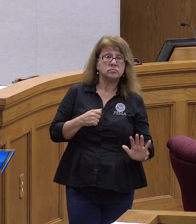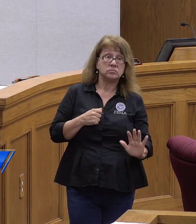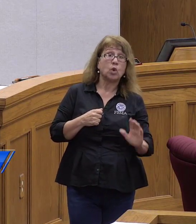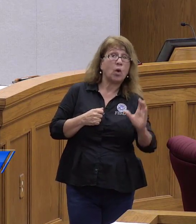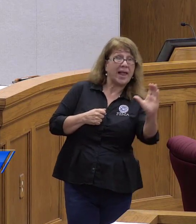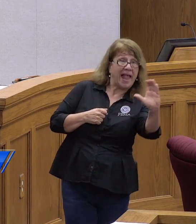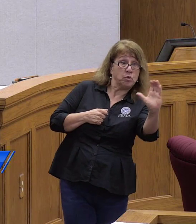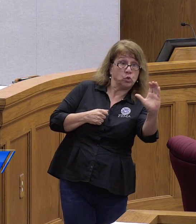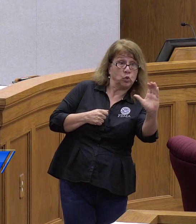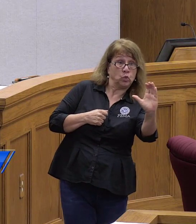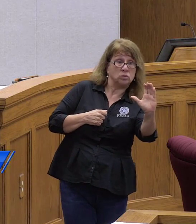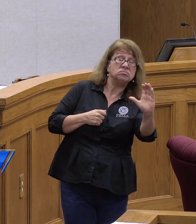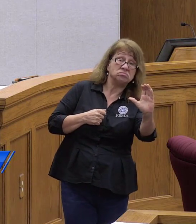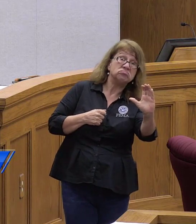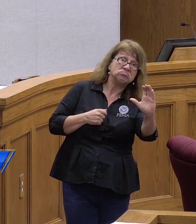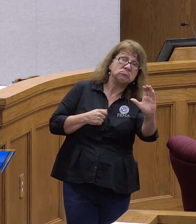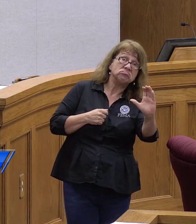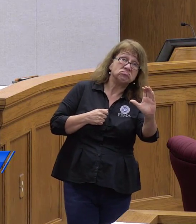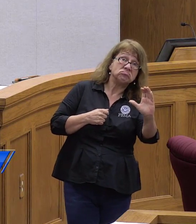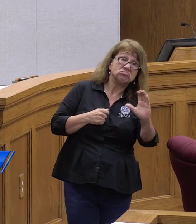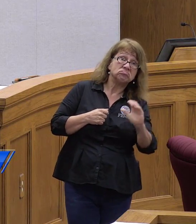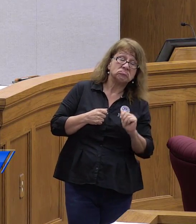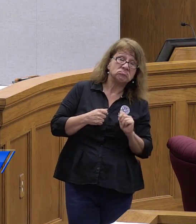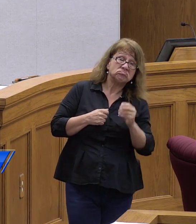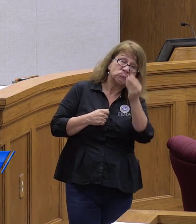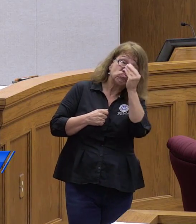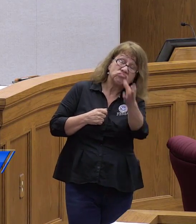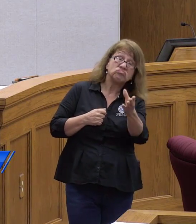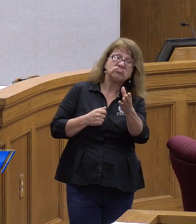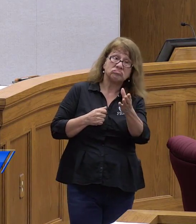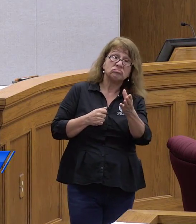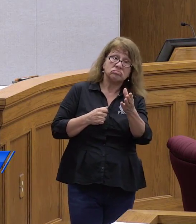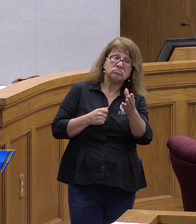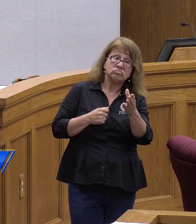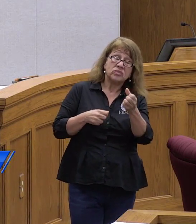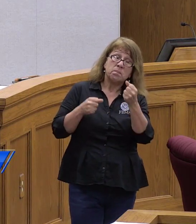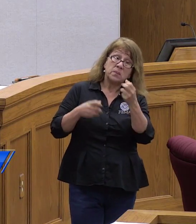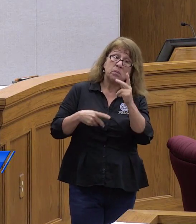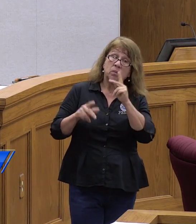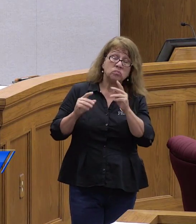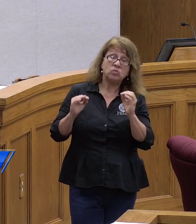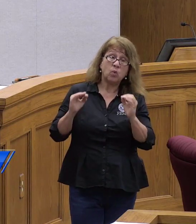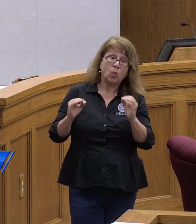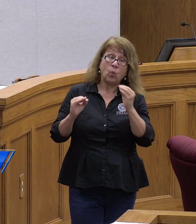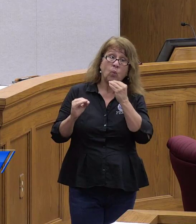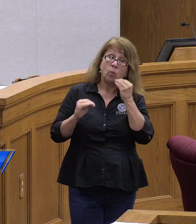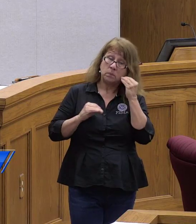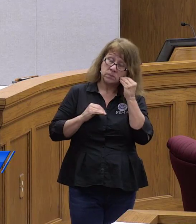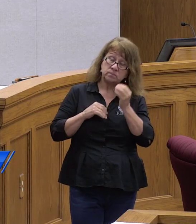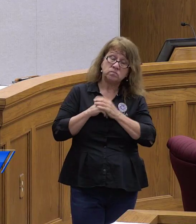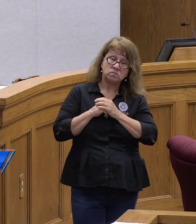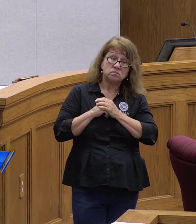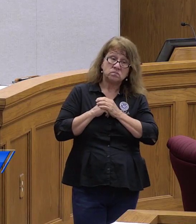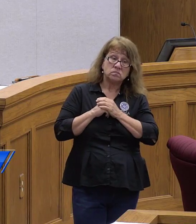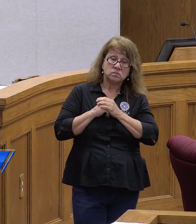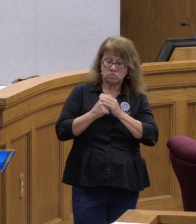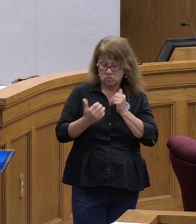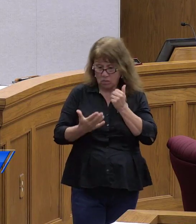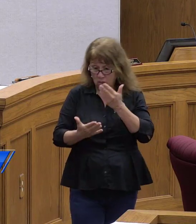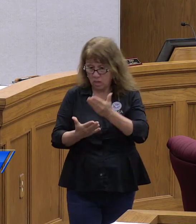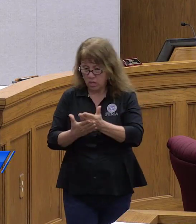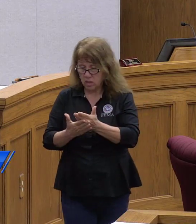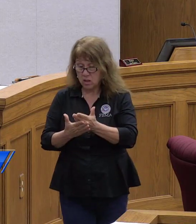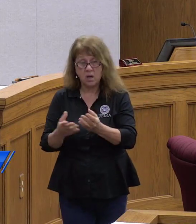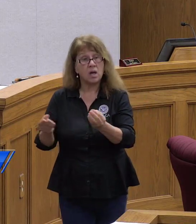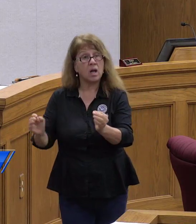to in Lake Charles and the surrounding areas. That is a very real reality for a lot of people. We understand